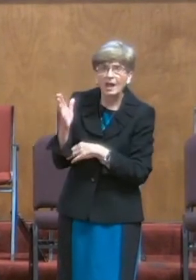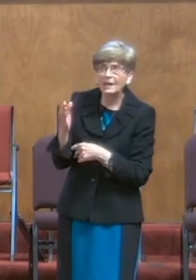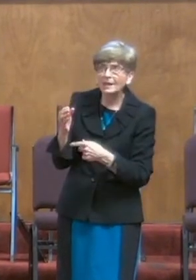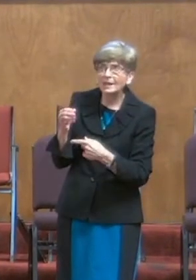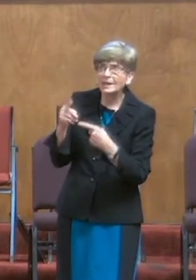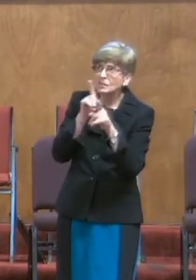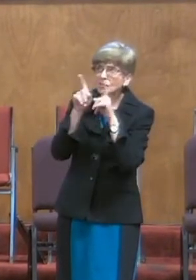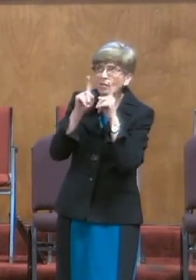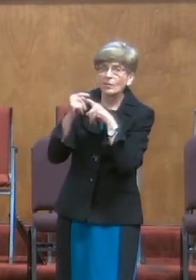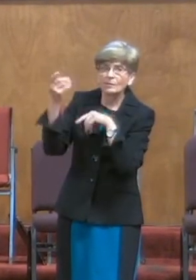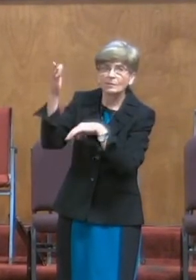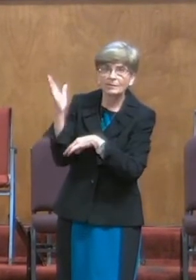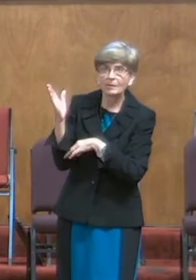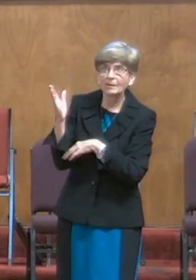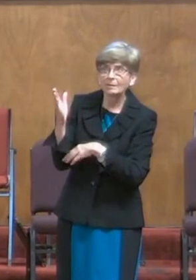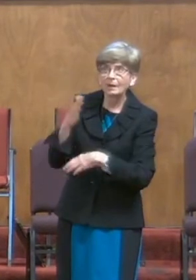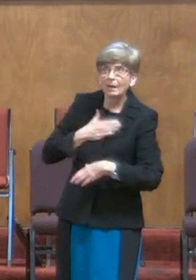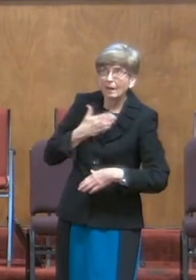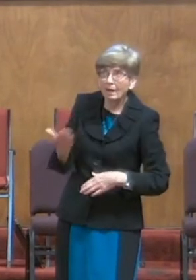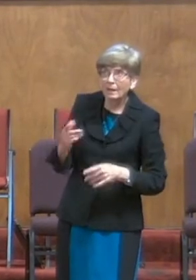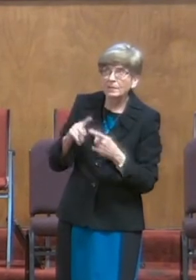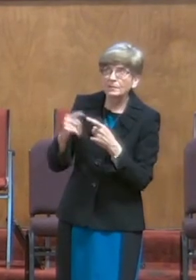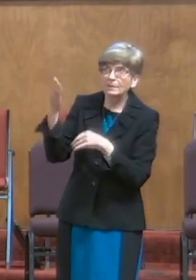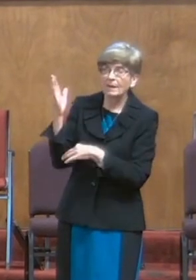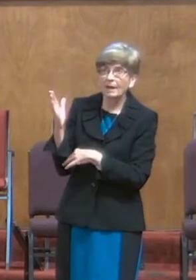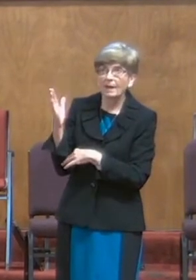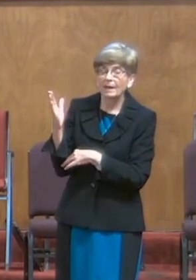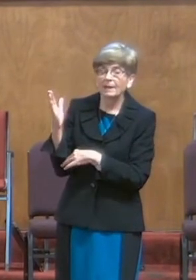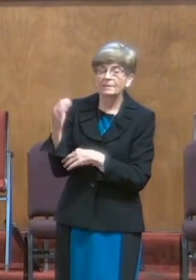them to the Lord.